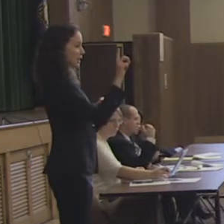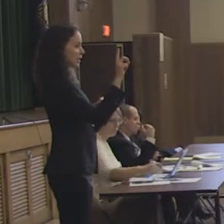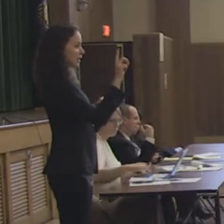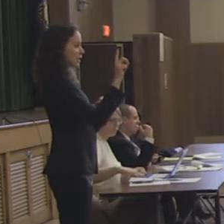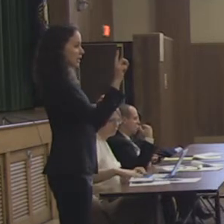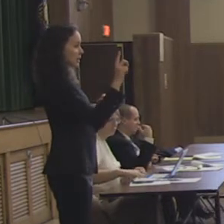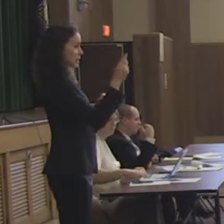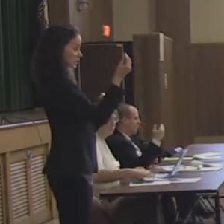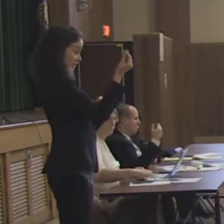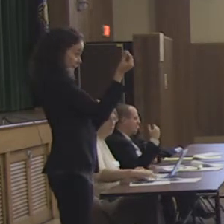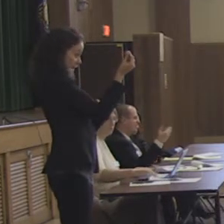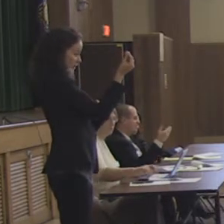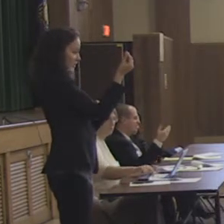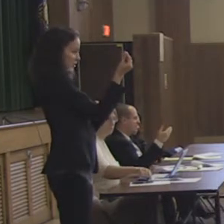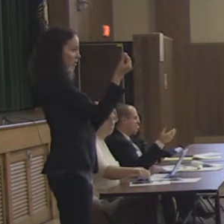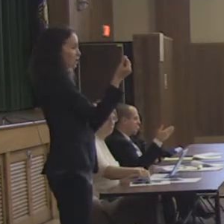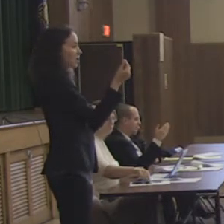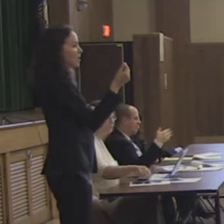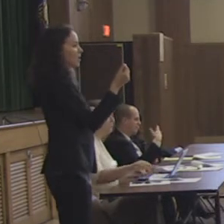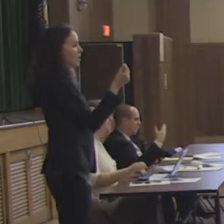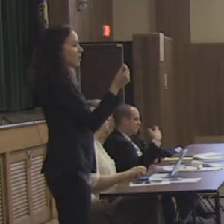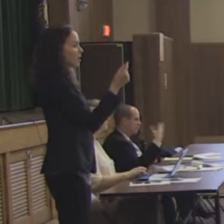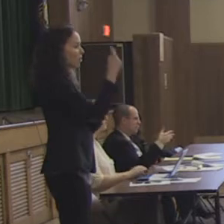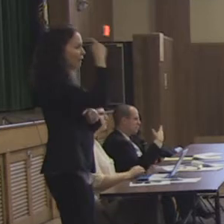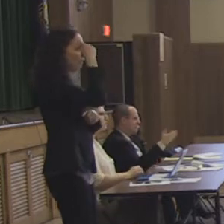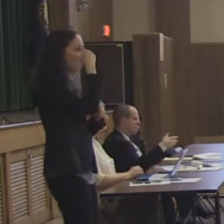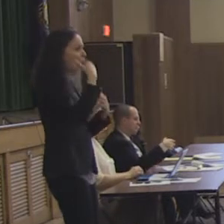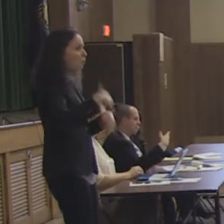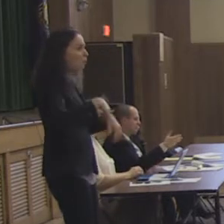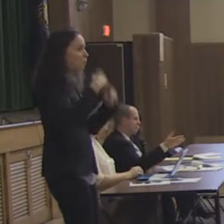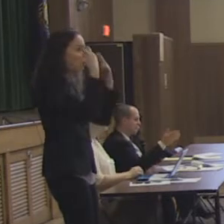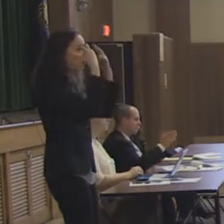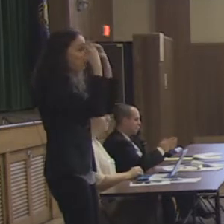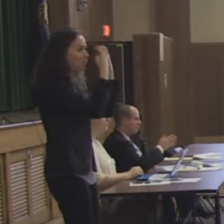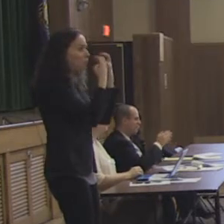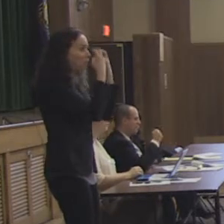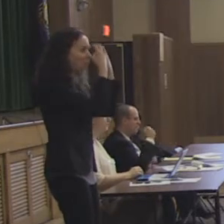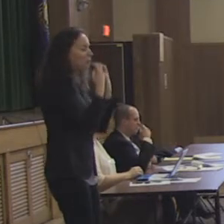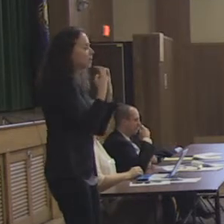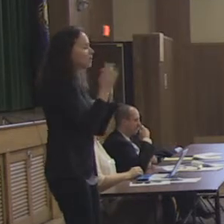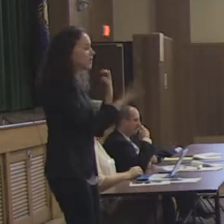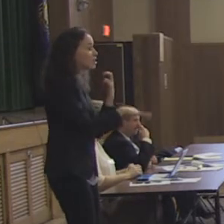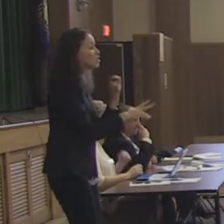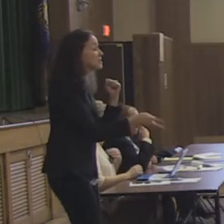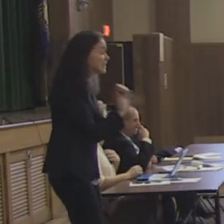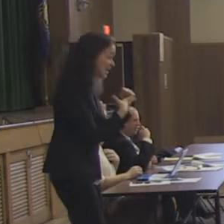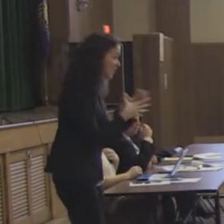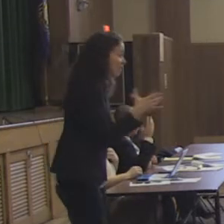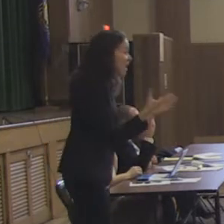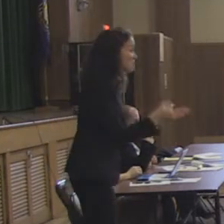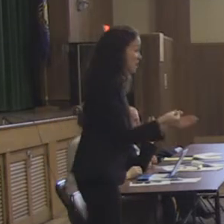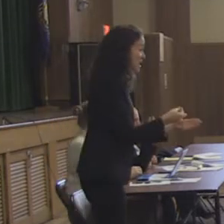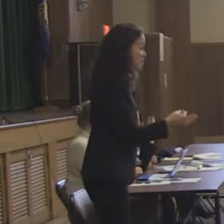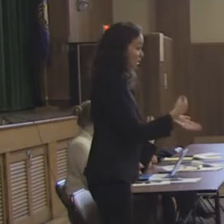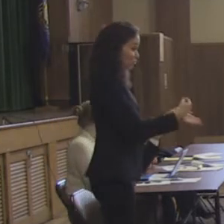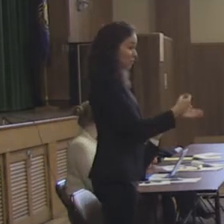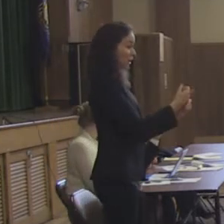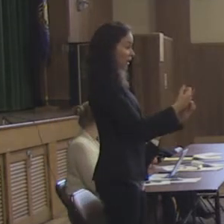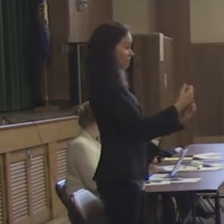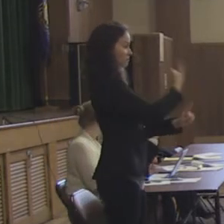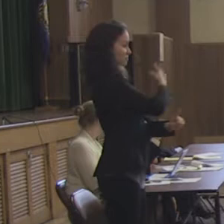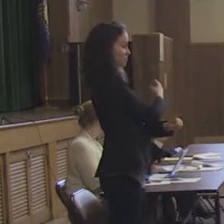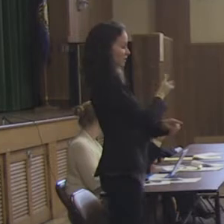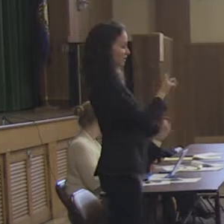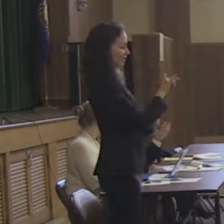because actually you're saving a ton of money by, again, you know, treatment alternative diversion by diverting people. So if any of you live in